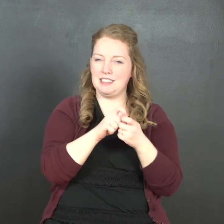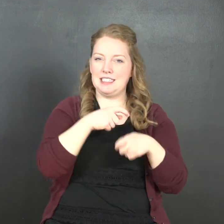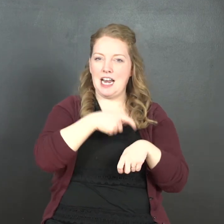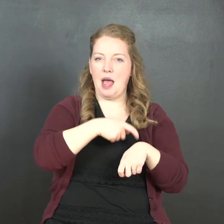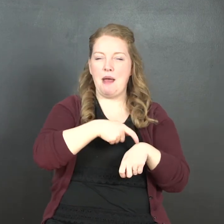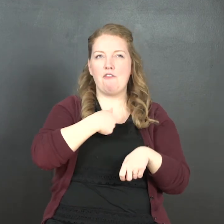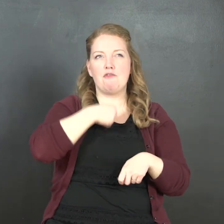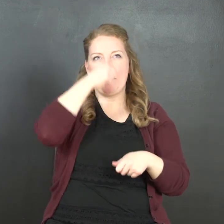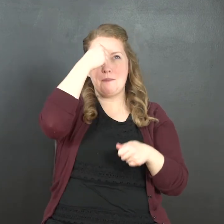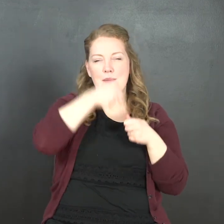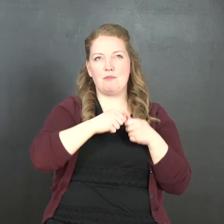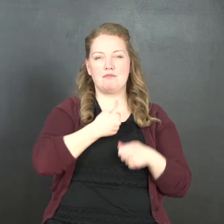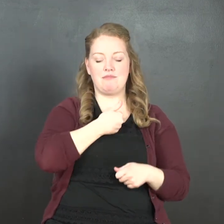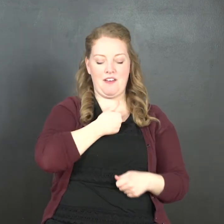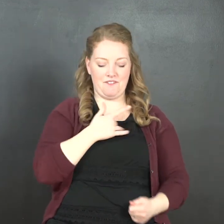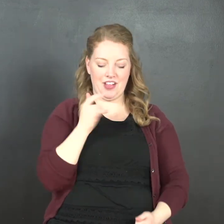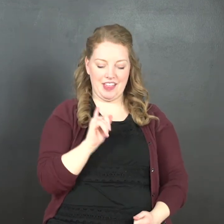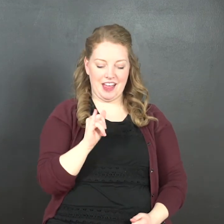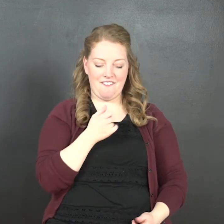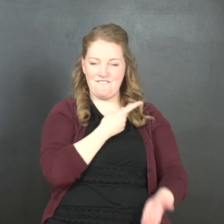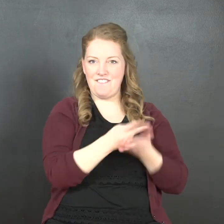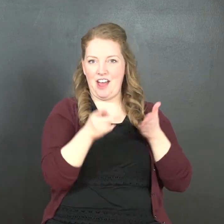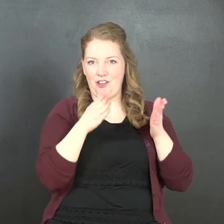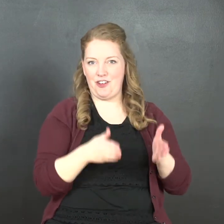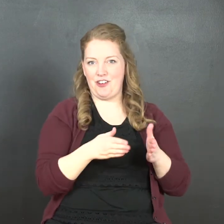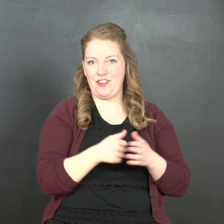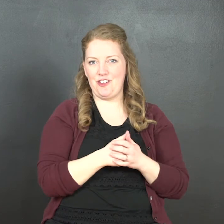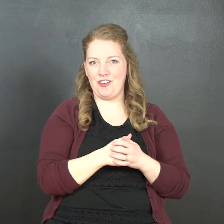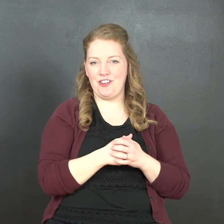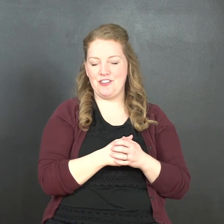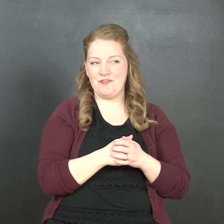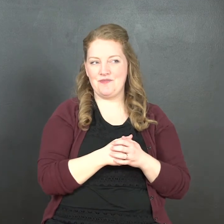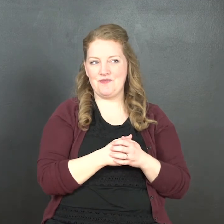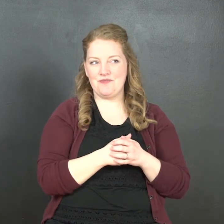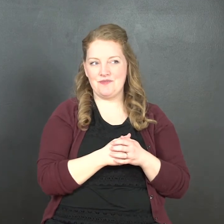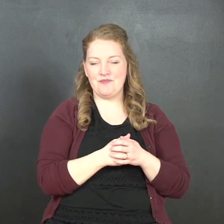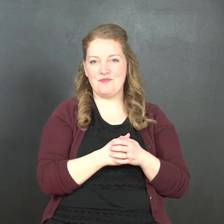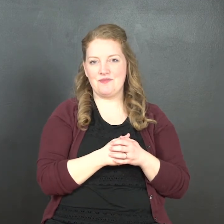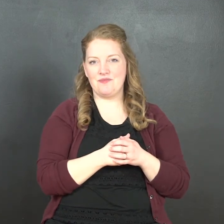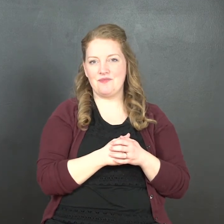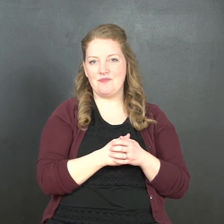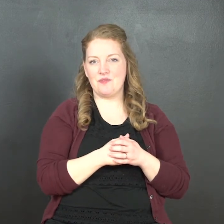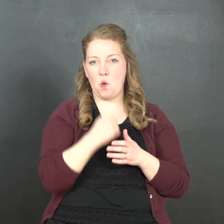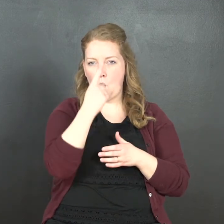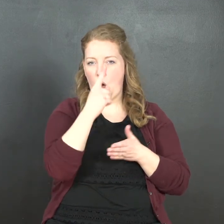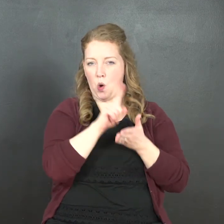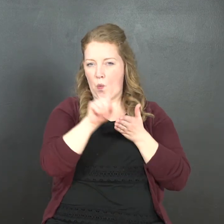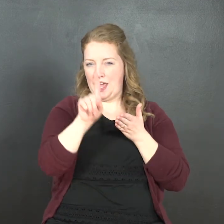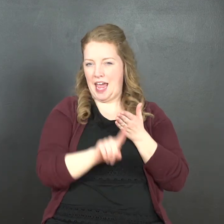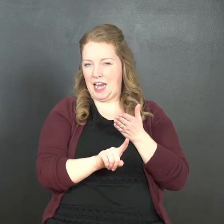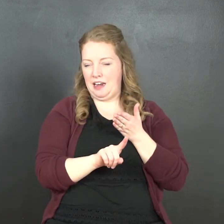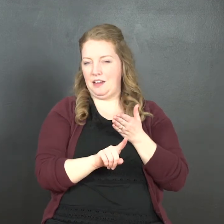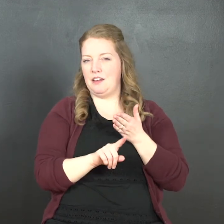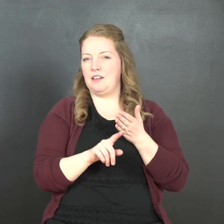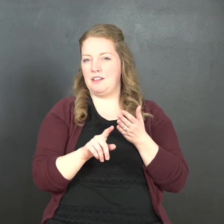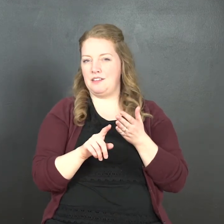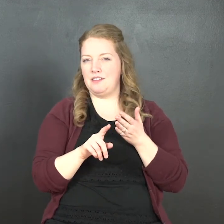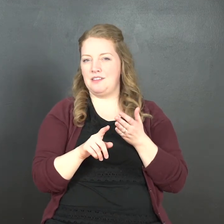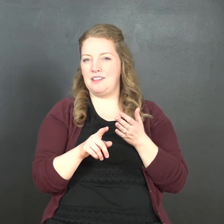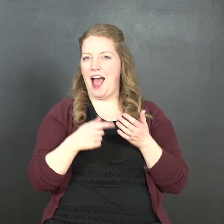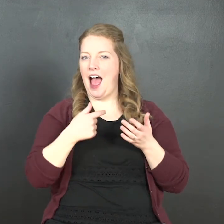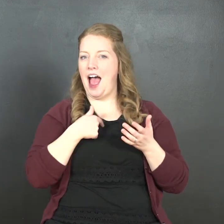I never felt more like a failure than one time in particular I remember. We lived about